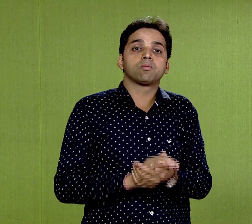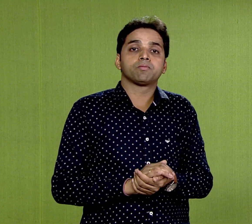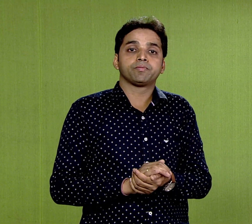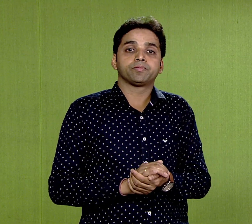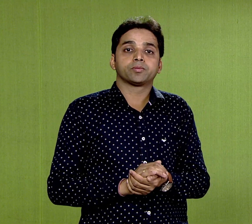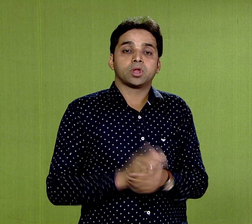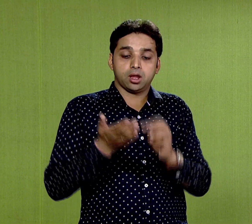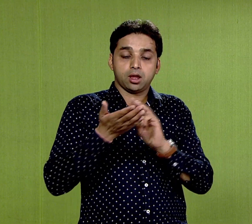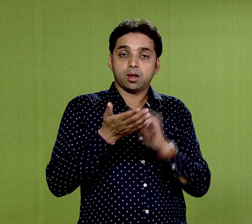miniature painting.